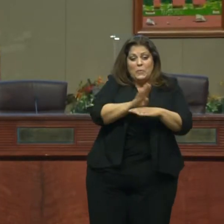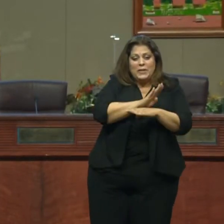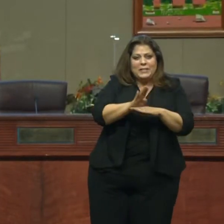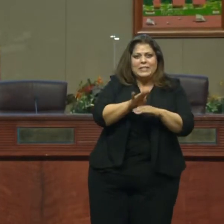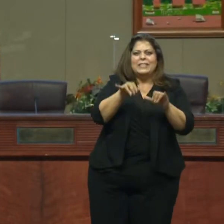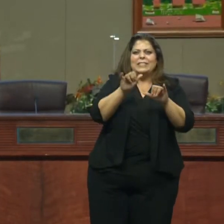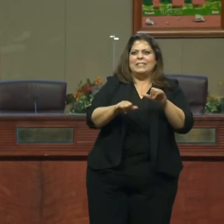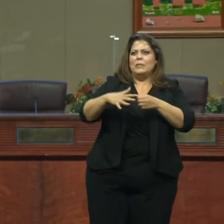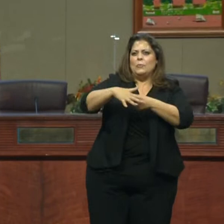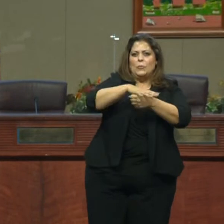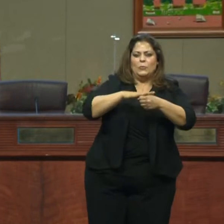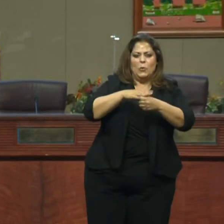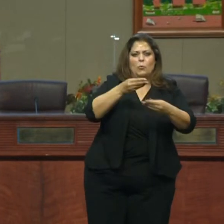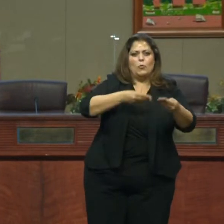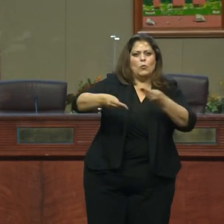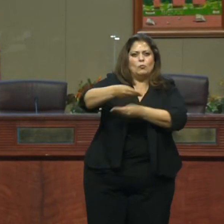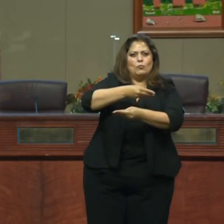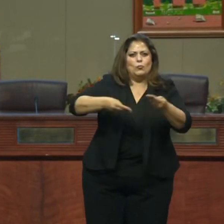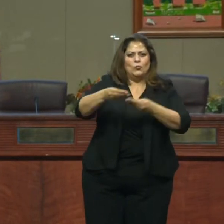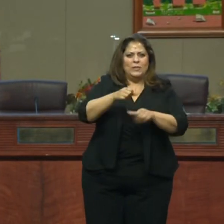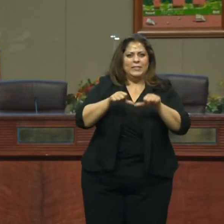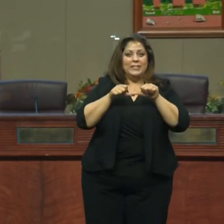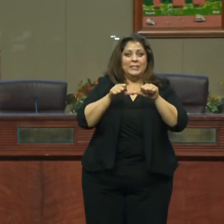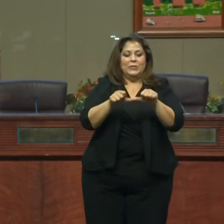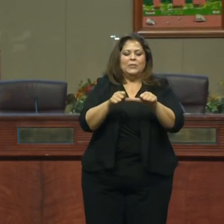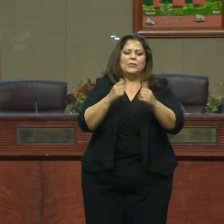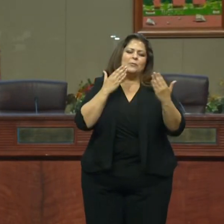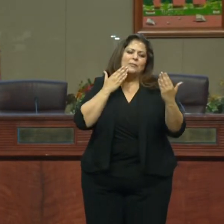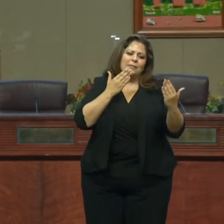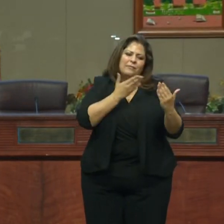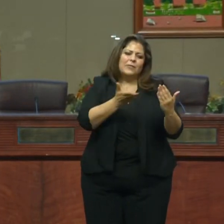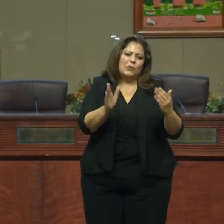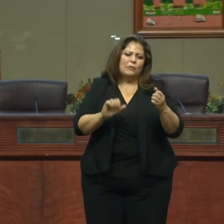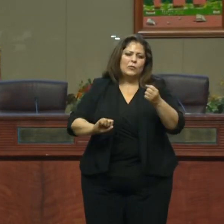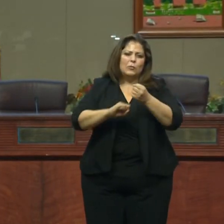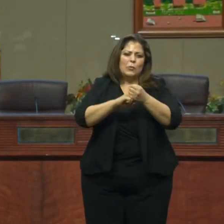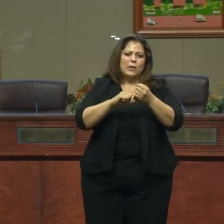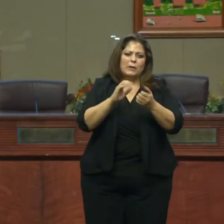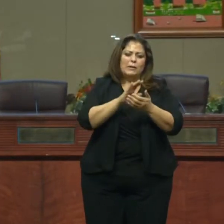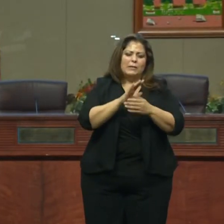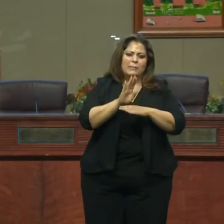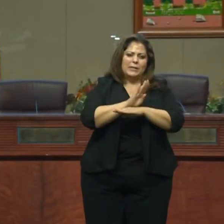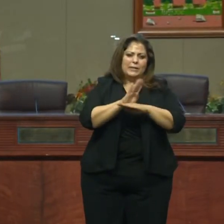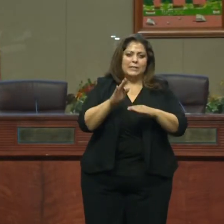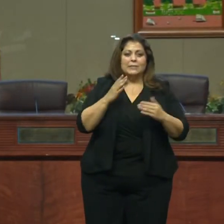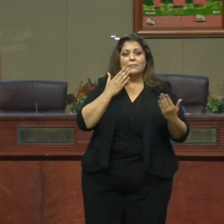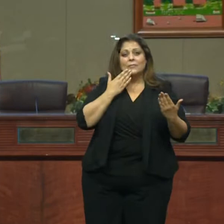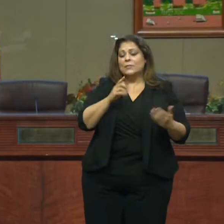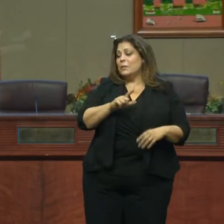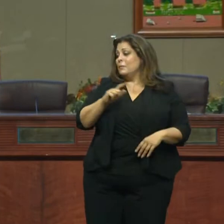recirculates. So thank you for supporting those small businesses. Ms. Chu?